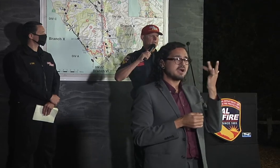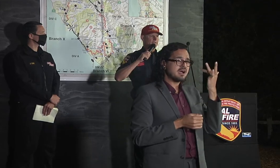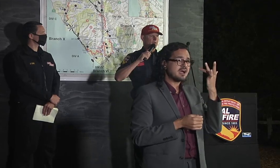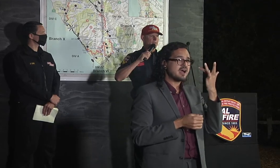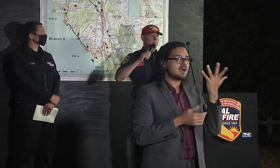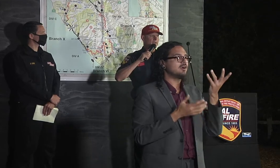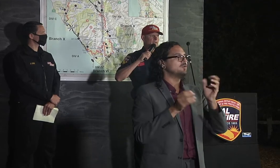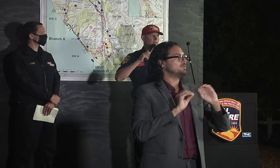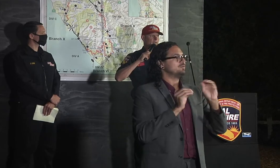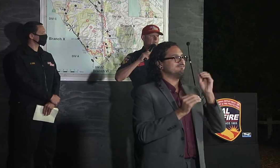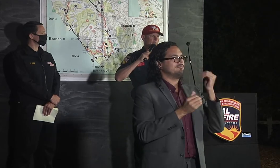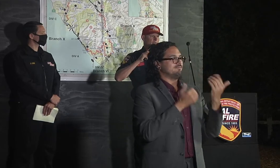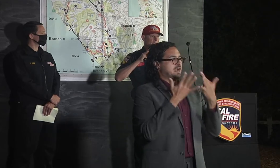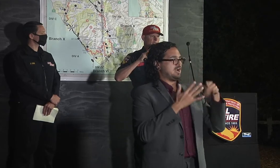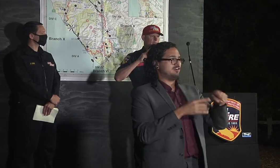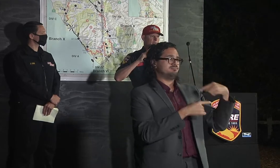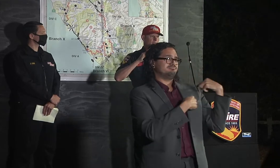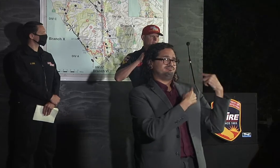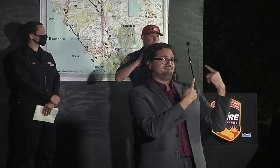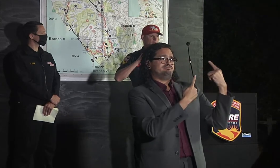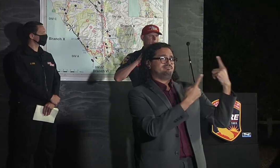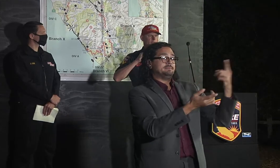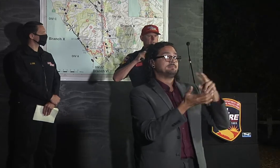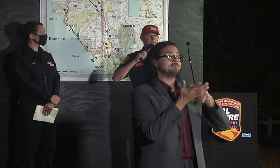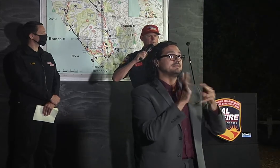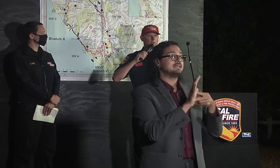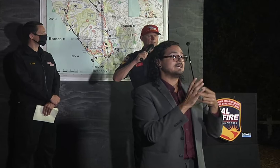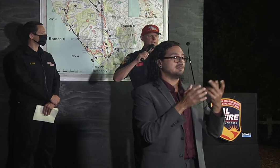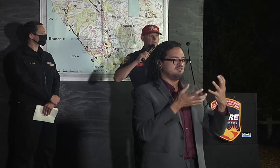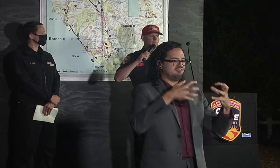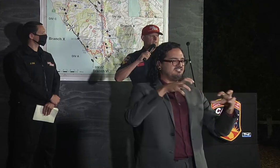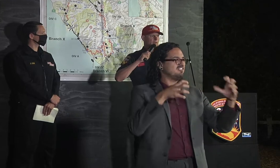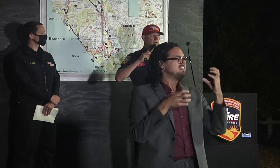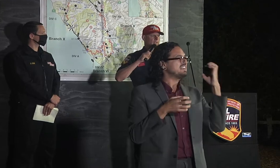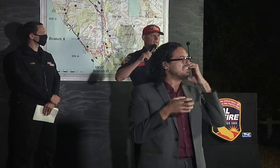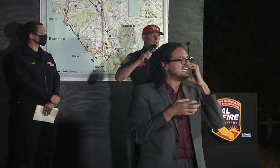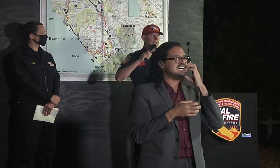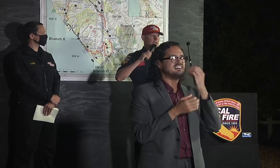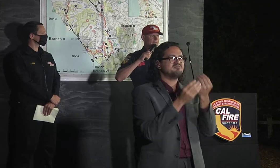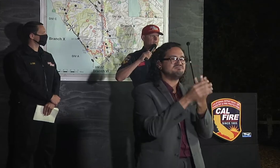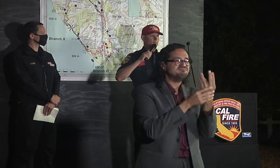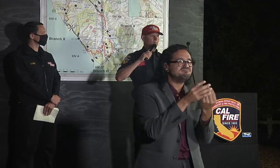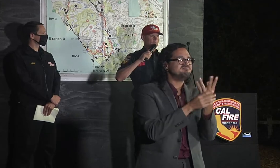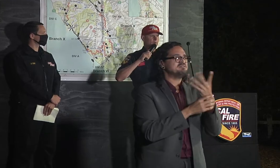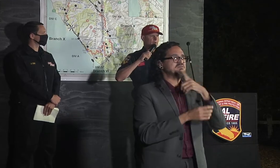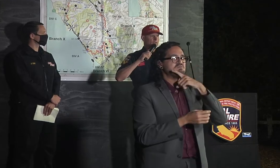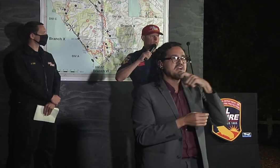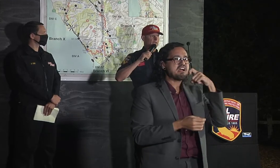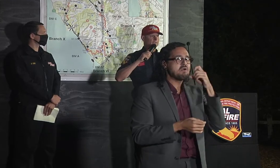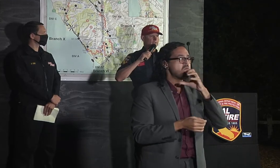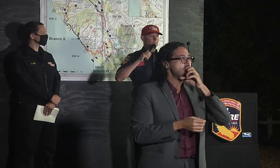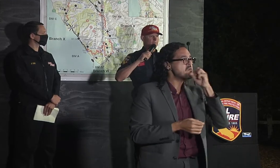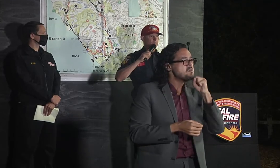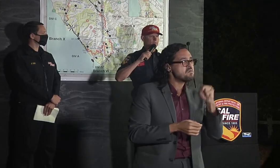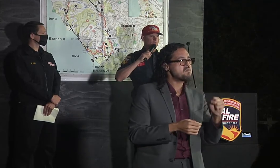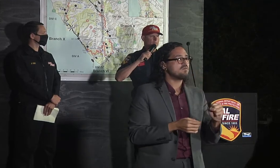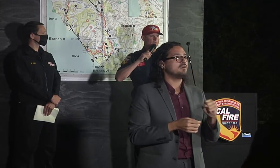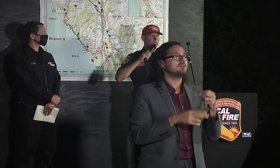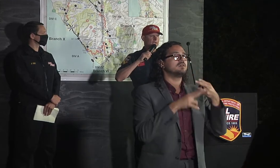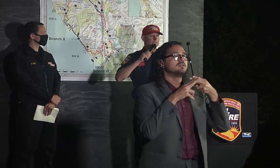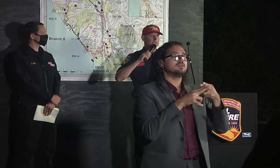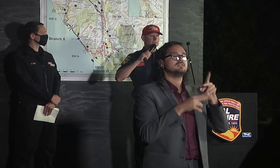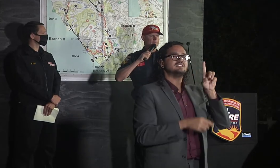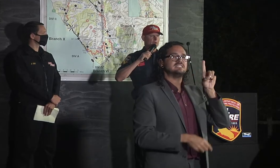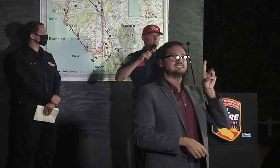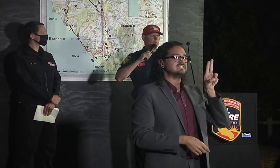is very thick. We call it duff. You hear that term. It's very thick material. And when we put our control lines in, we scrape